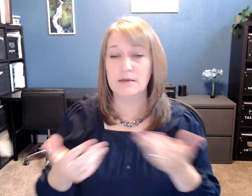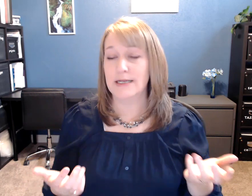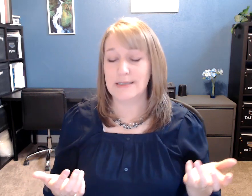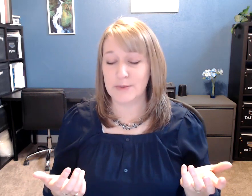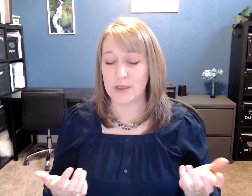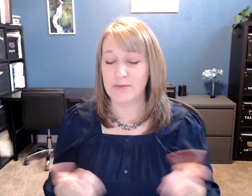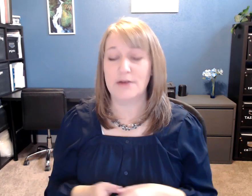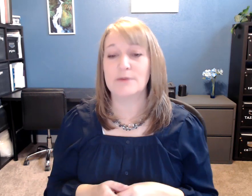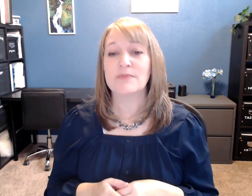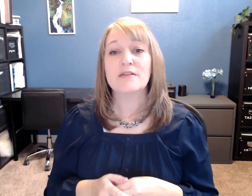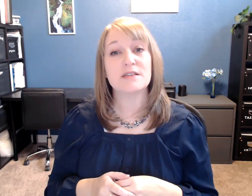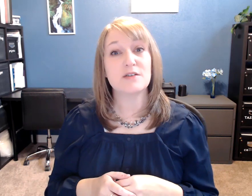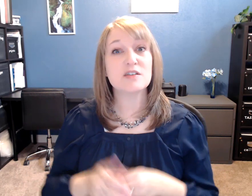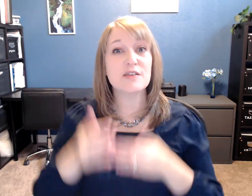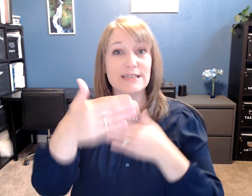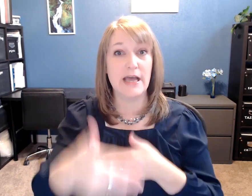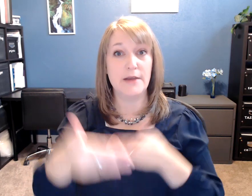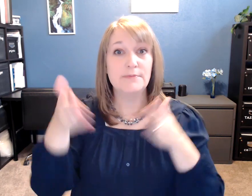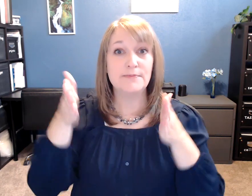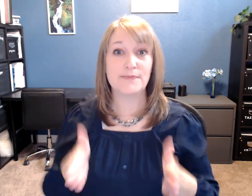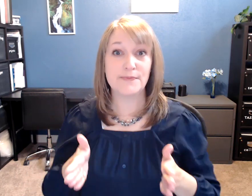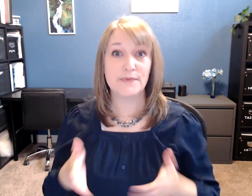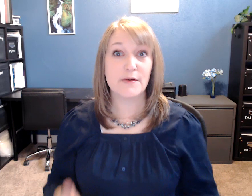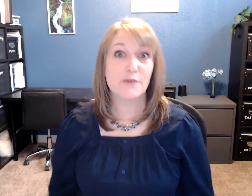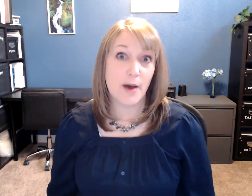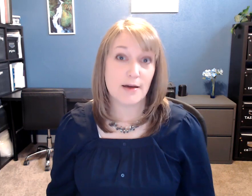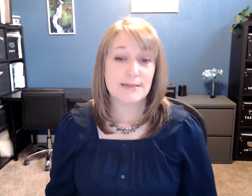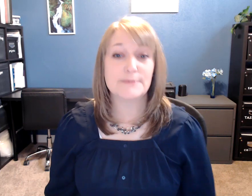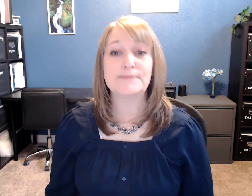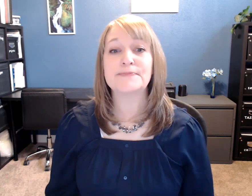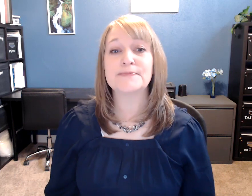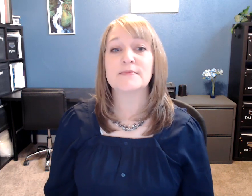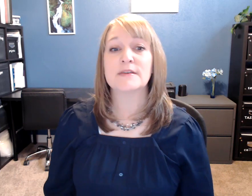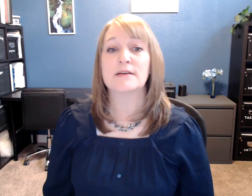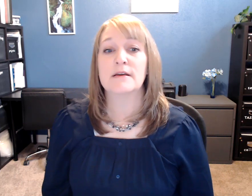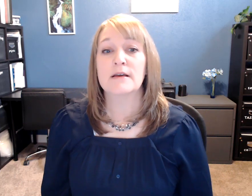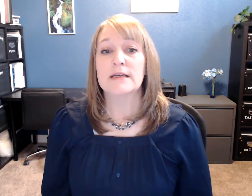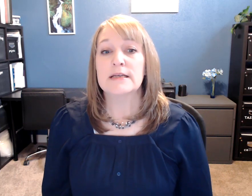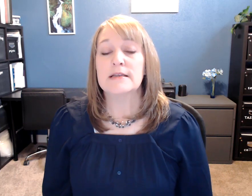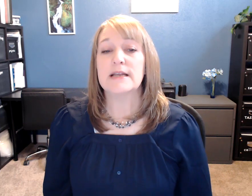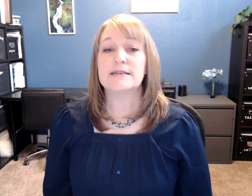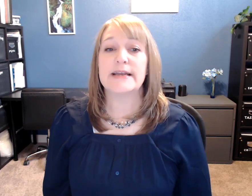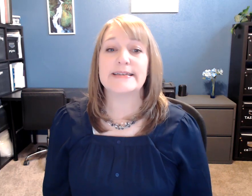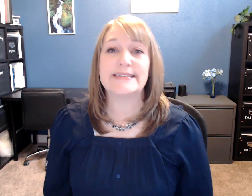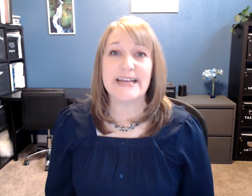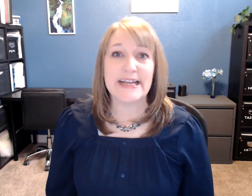It doesn't really matter. This is also the sign for box. The next sign is stadium